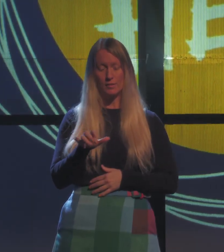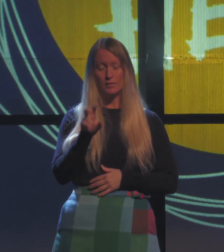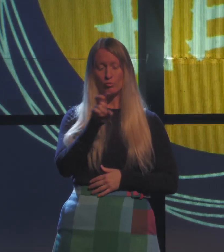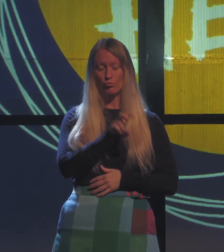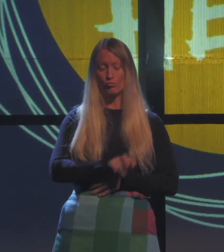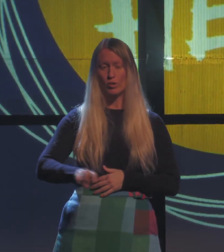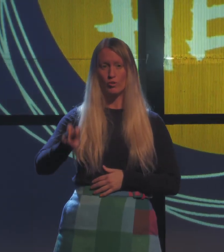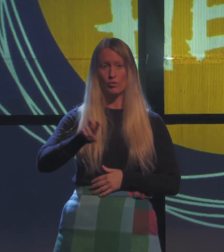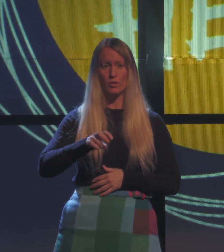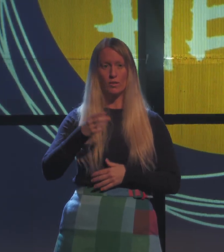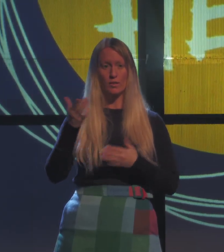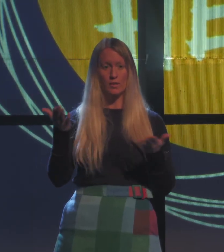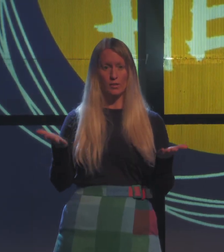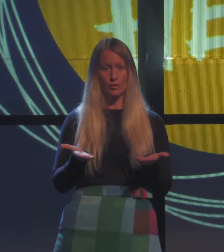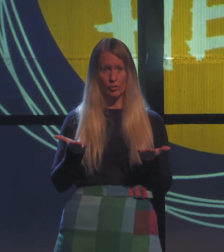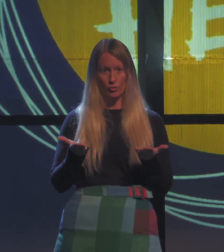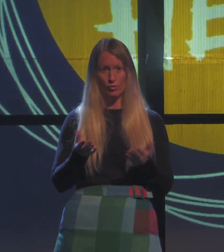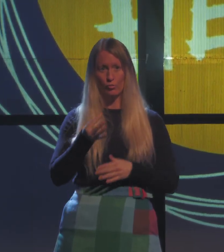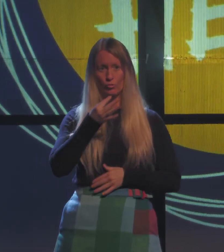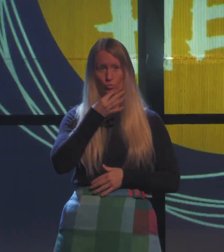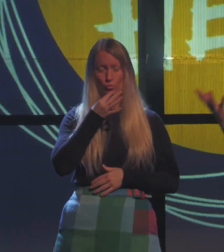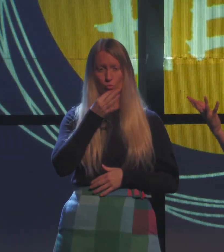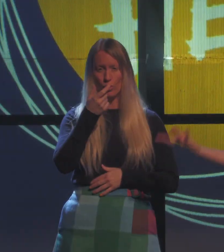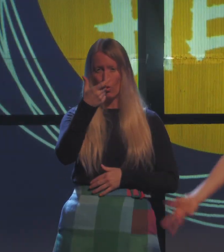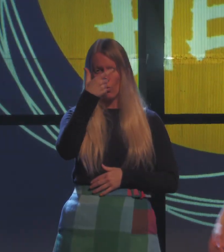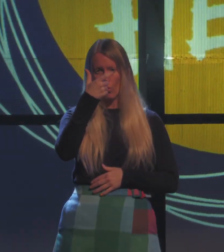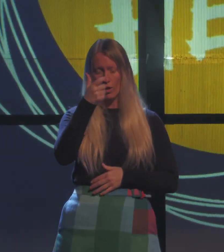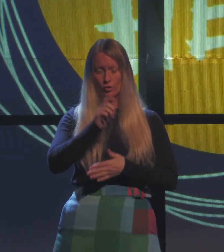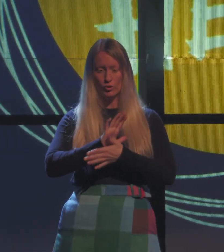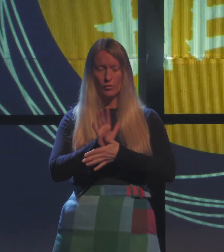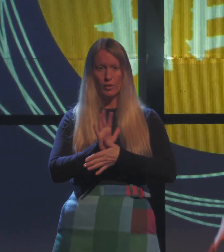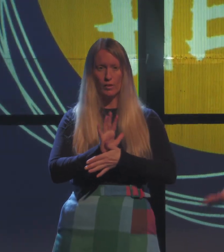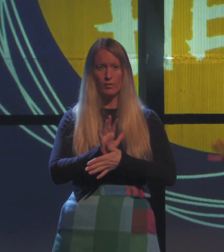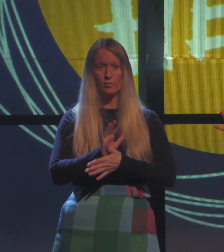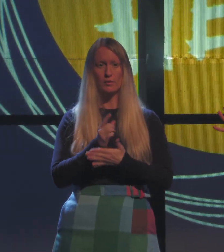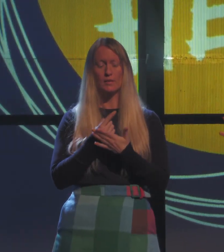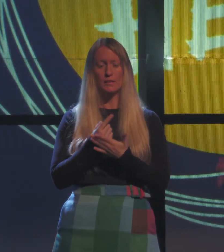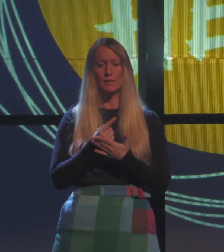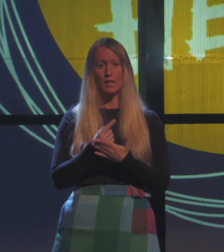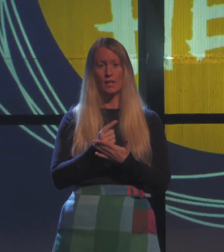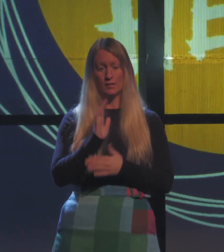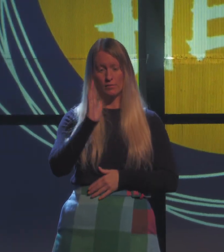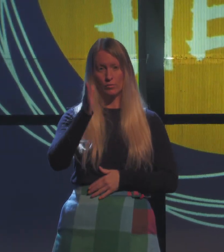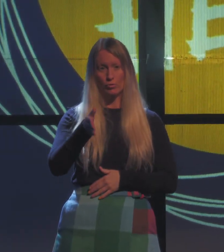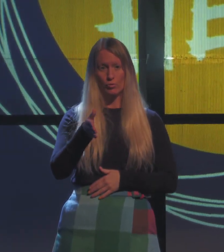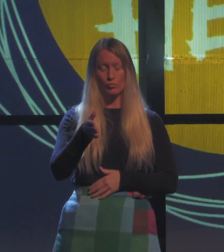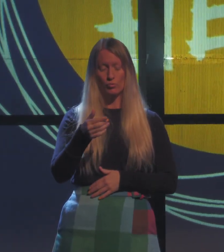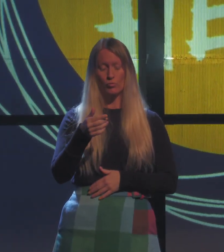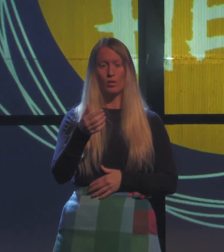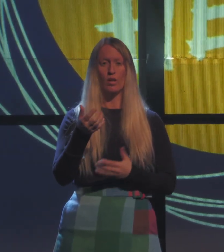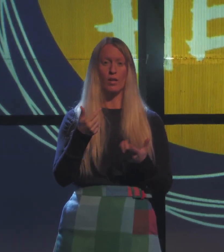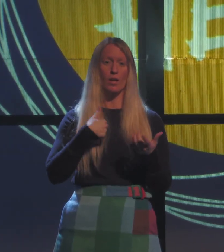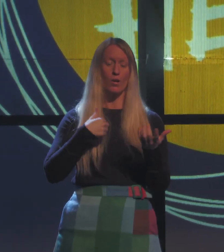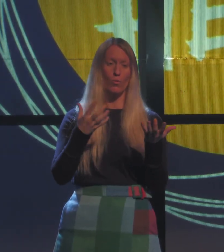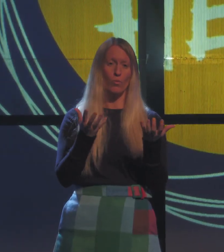moment, and we're going to watch a video and kind of talk about what is ahead, but I just wanted to take a moment to just